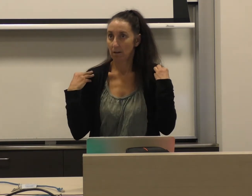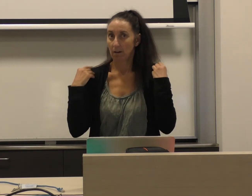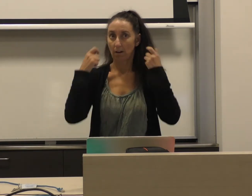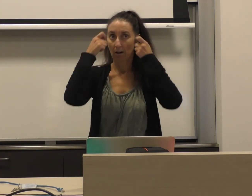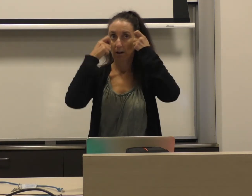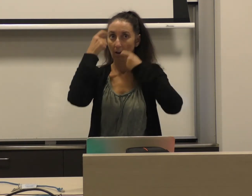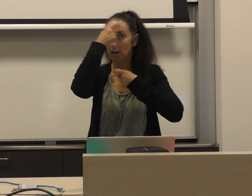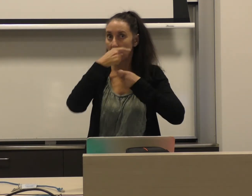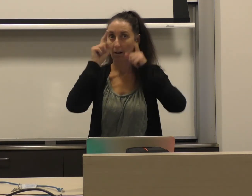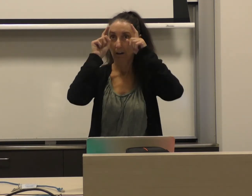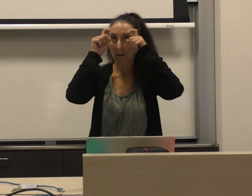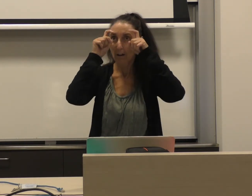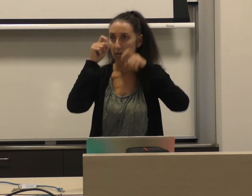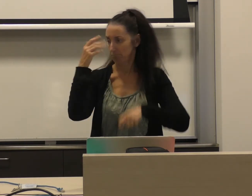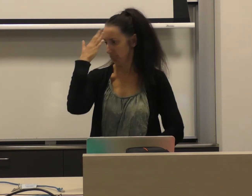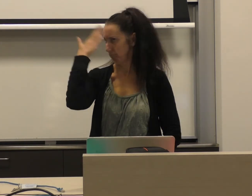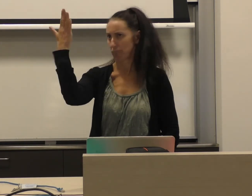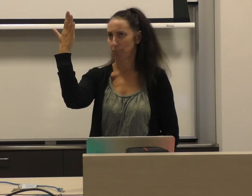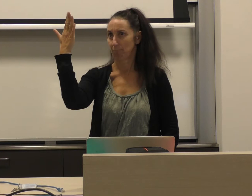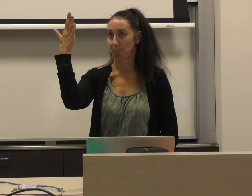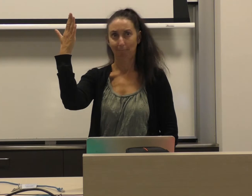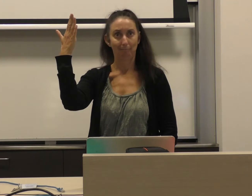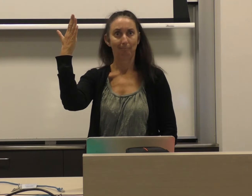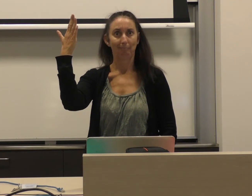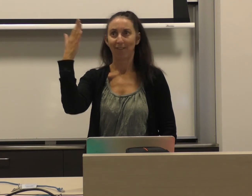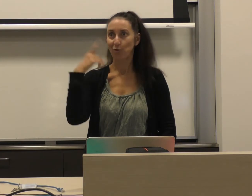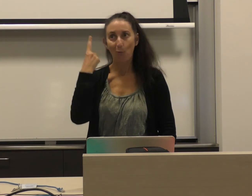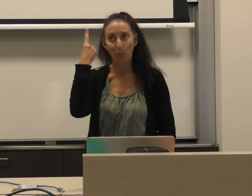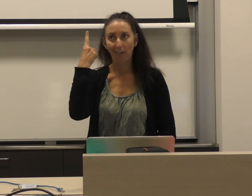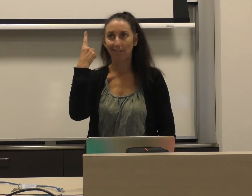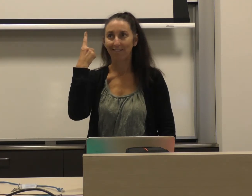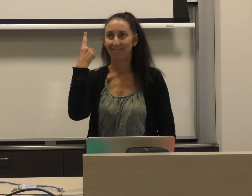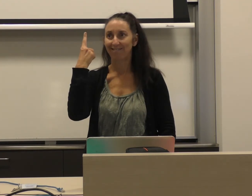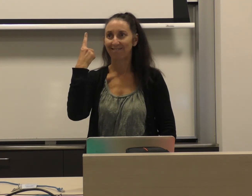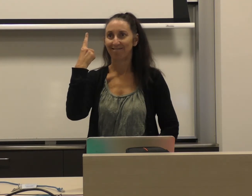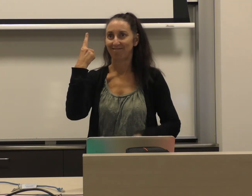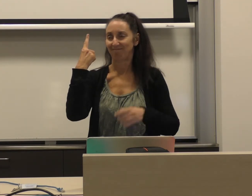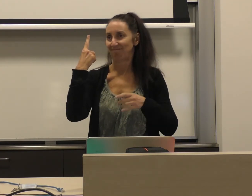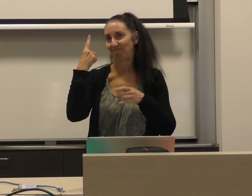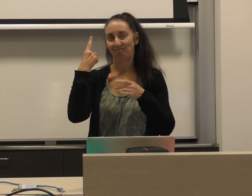different expressions to just like in the face. So it's not just one movement.